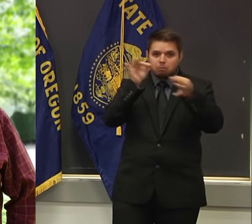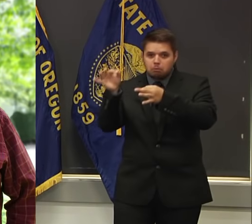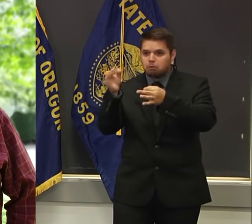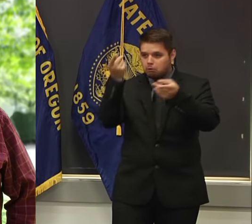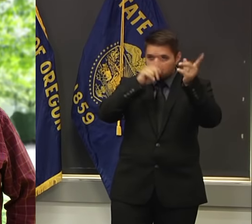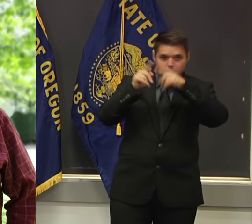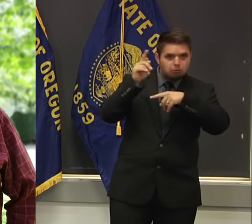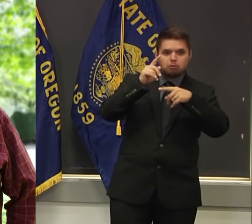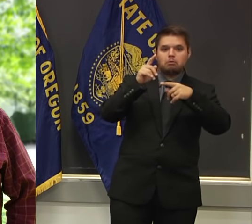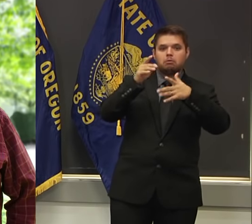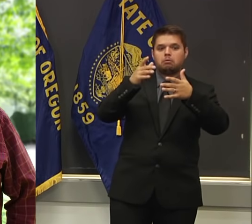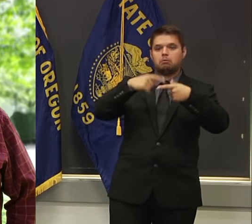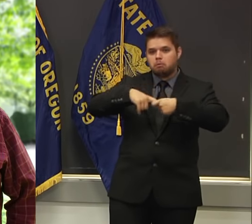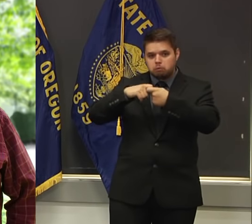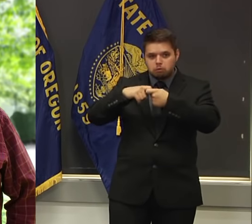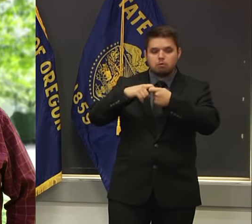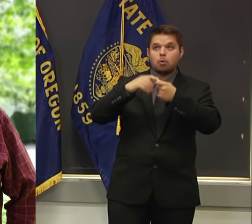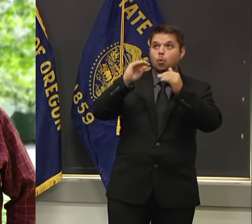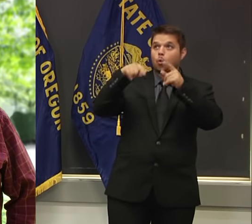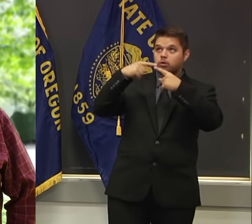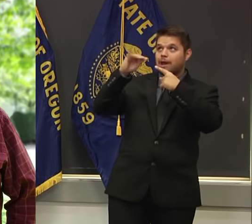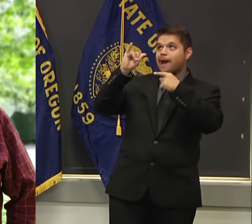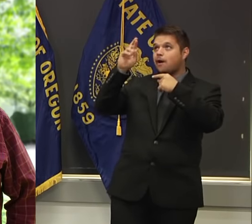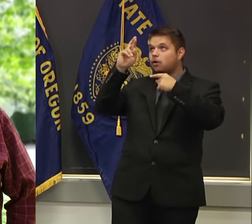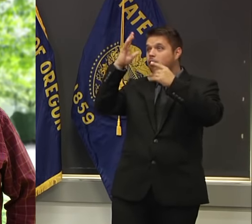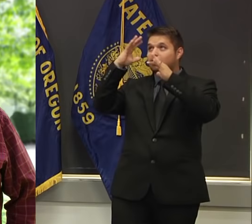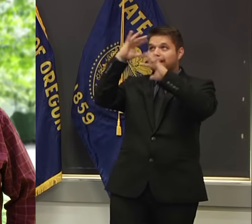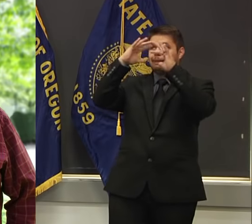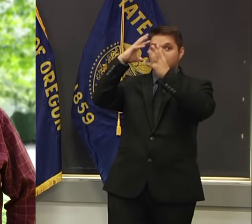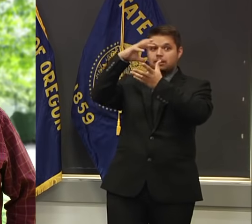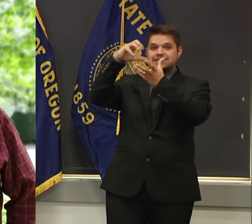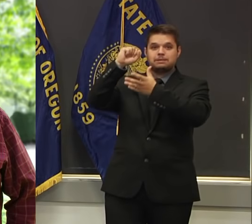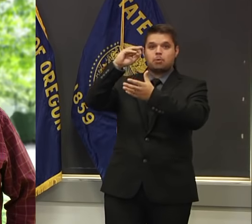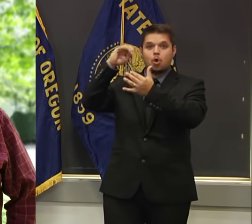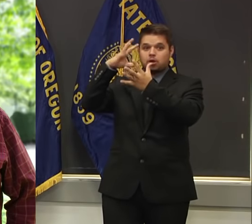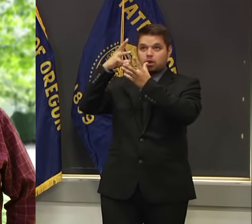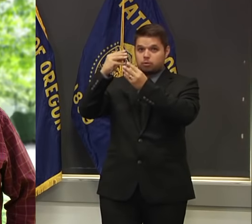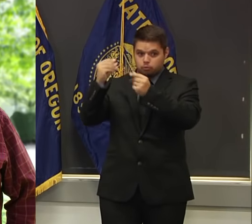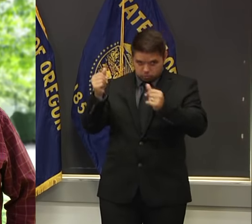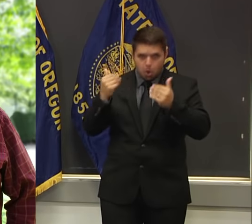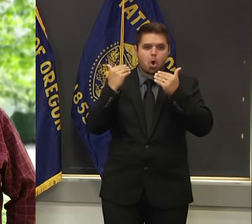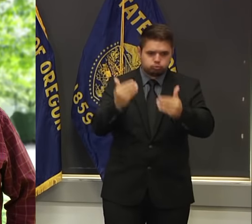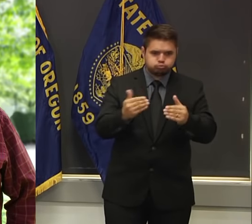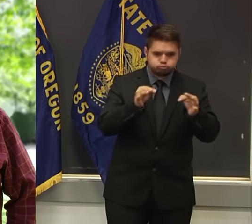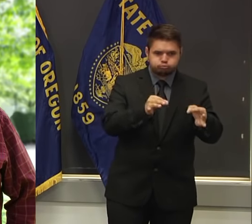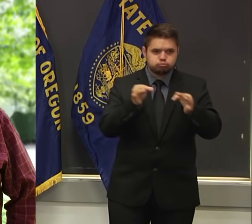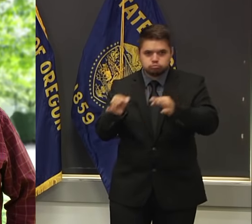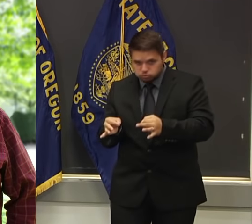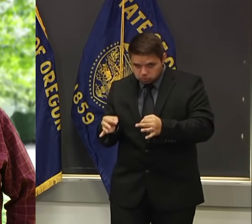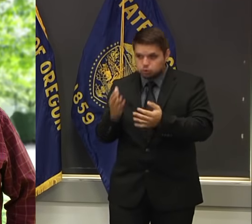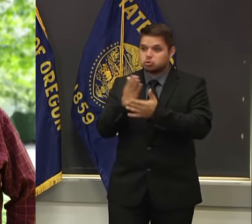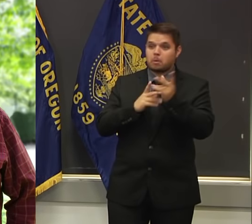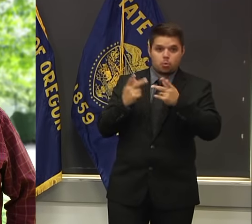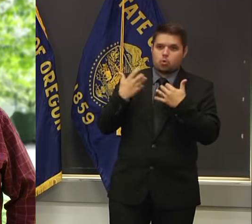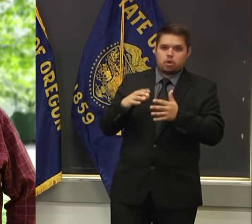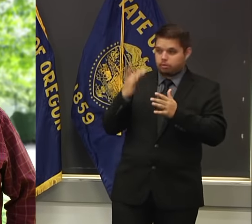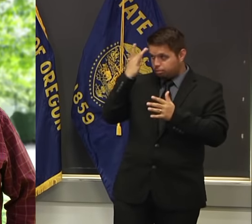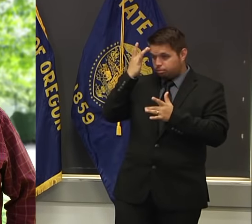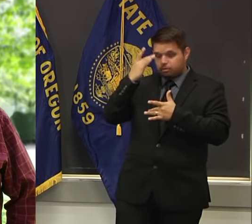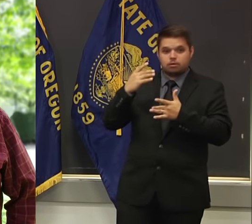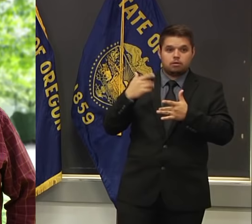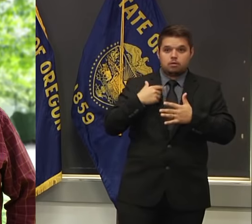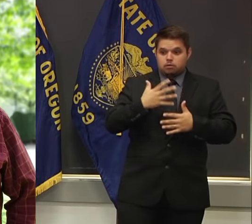not as bad, but also to just minimize the amount of time any individual is facing it. And there are protective masks that can be